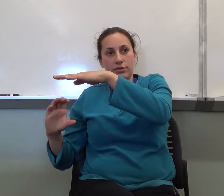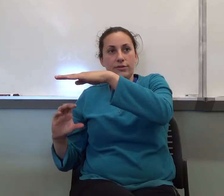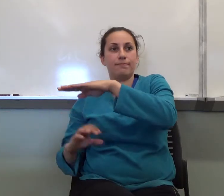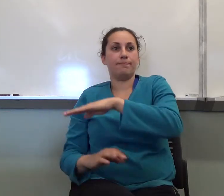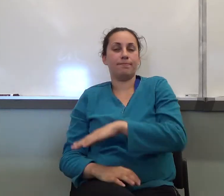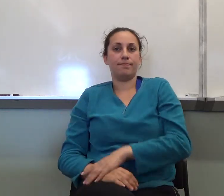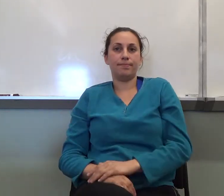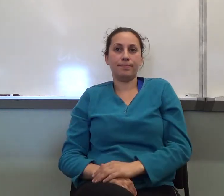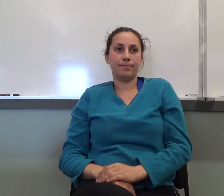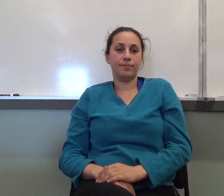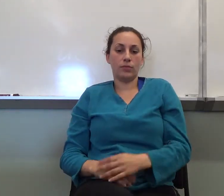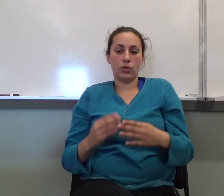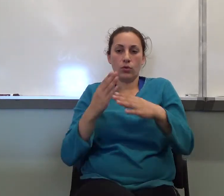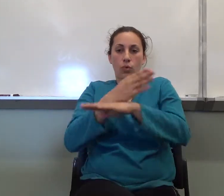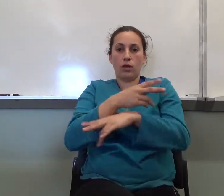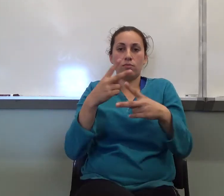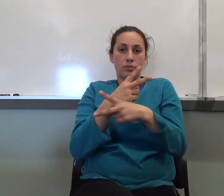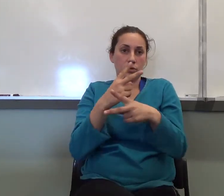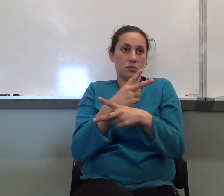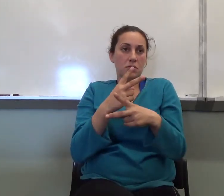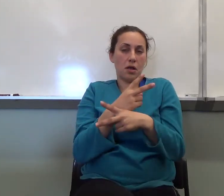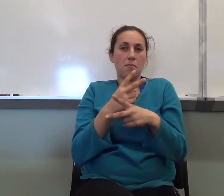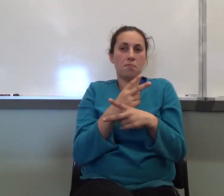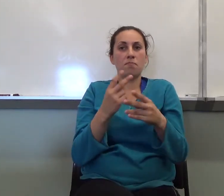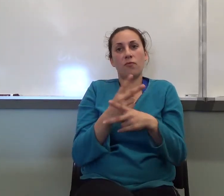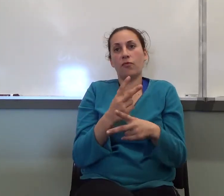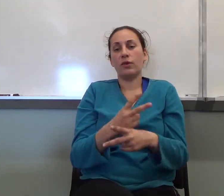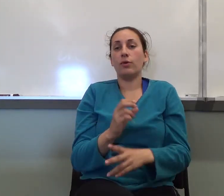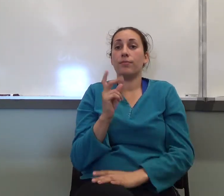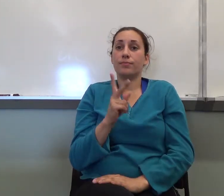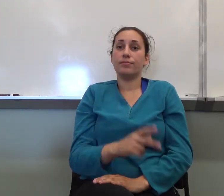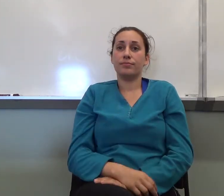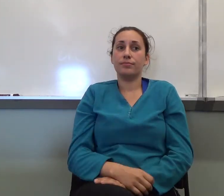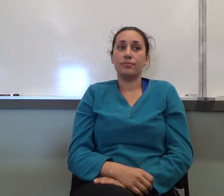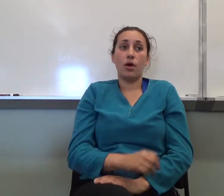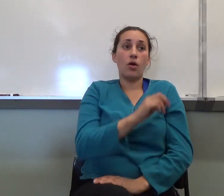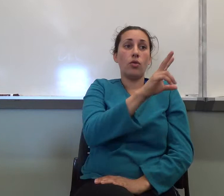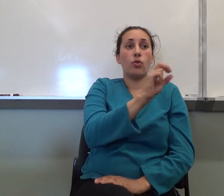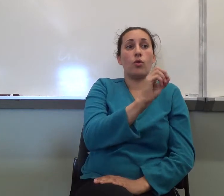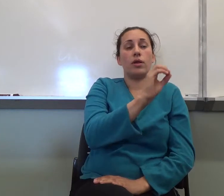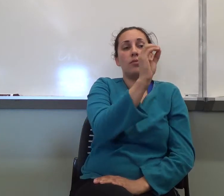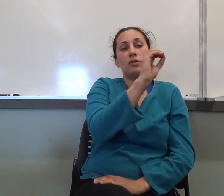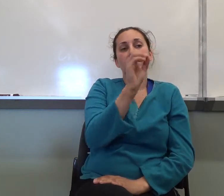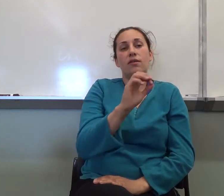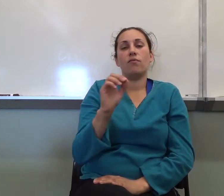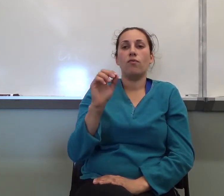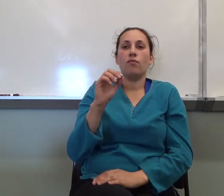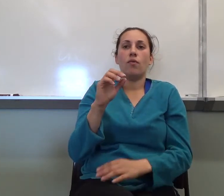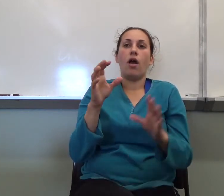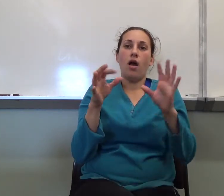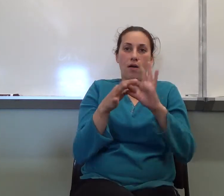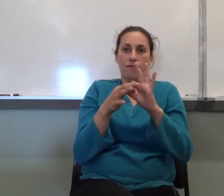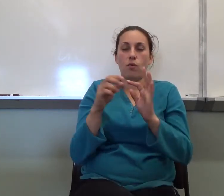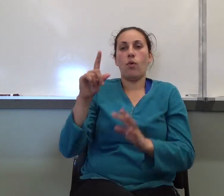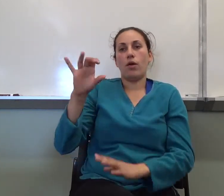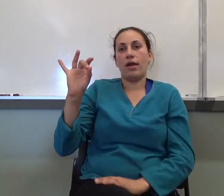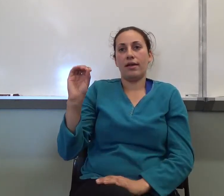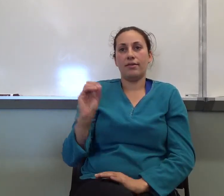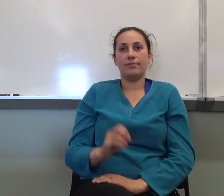By cross multiplying, we'll be able to find out what that amount is, 30% of 180. So that becomes 100